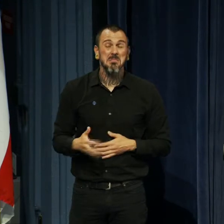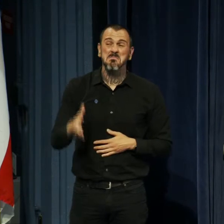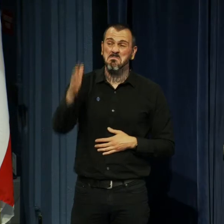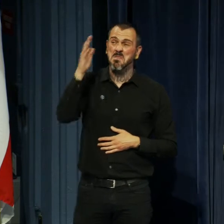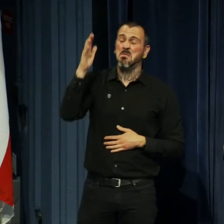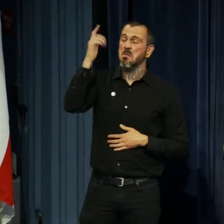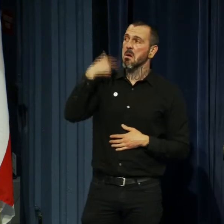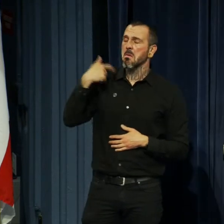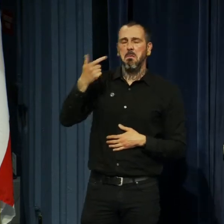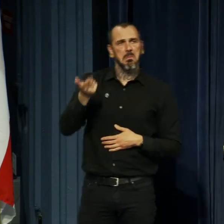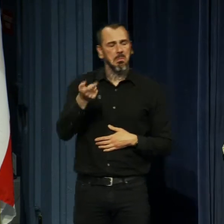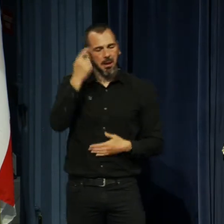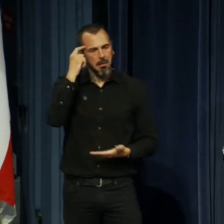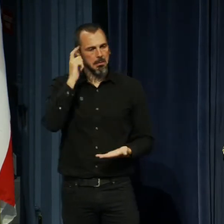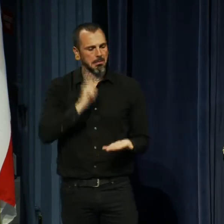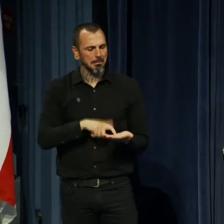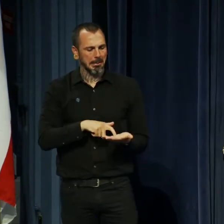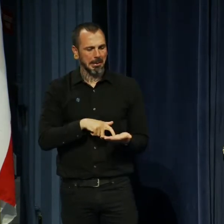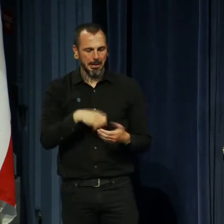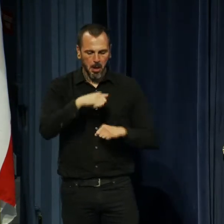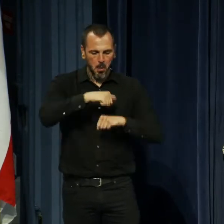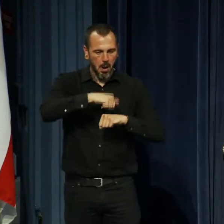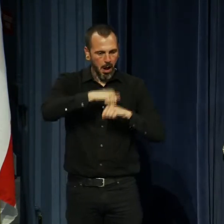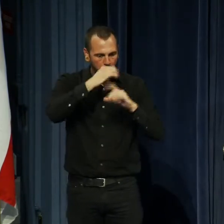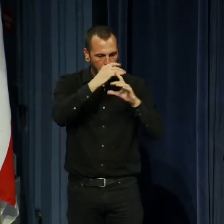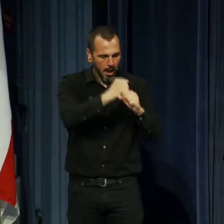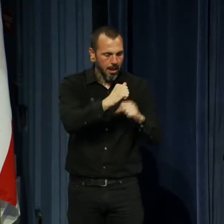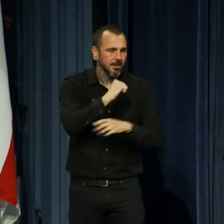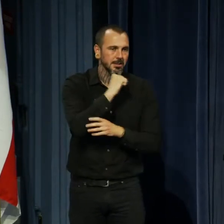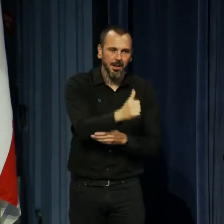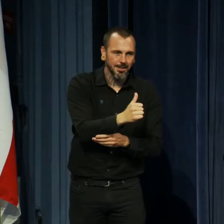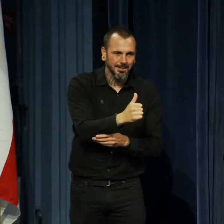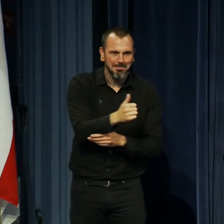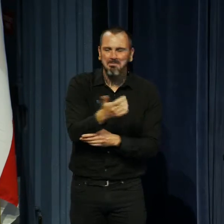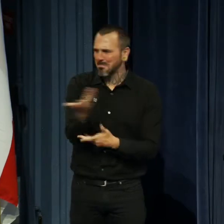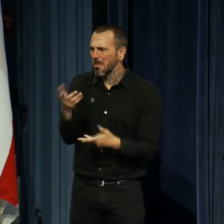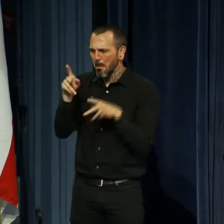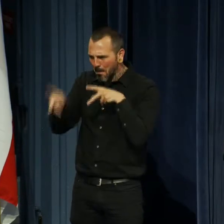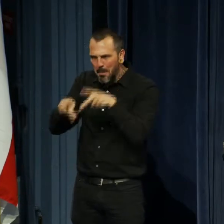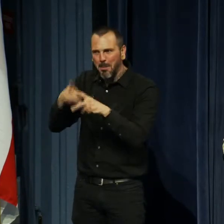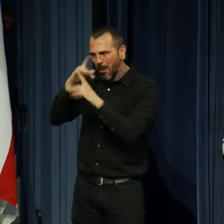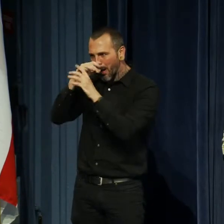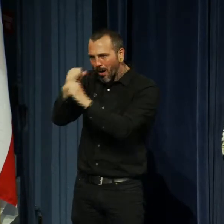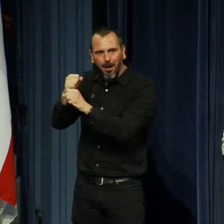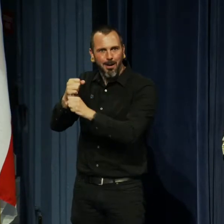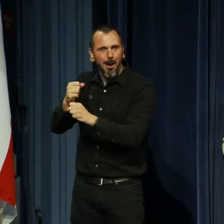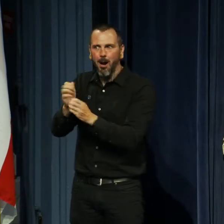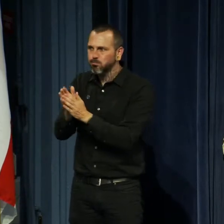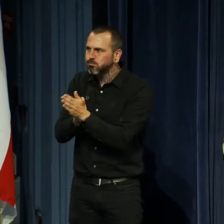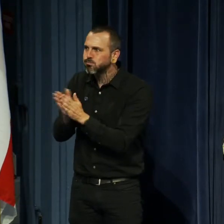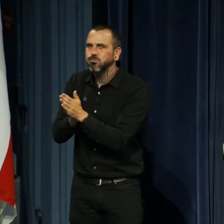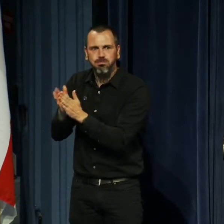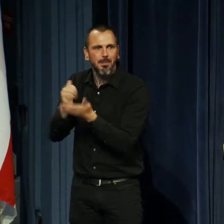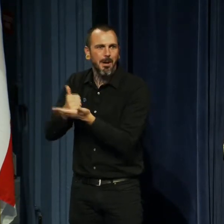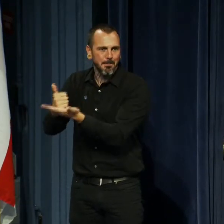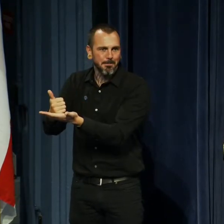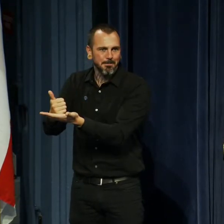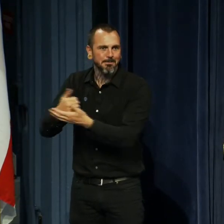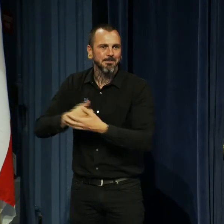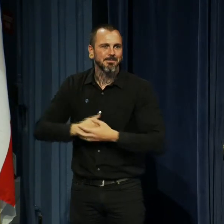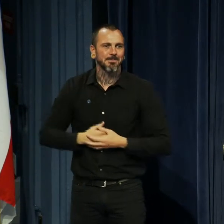Allison Marsh, Assistant Registrar, Leslie Keeley, Assistant Registrar, Stacy